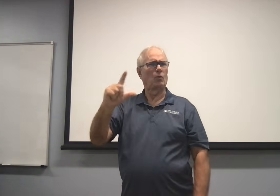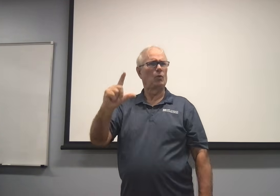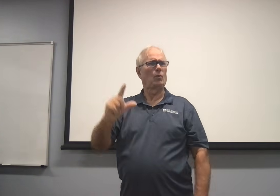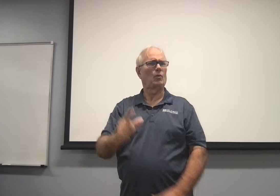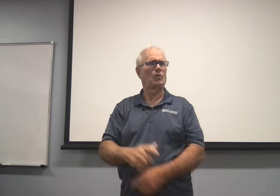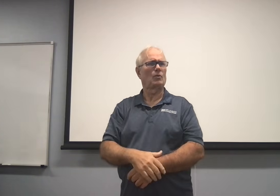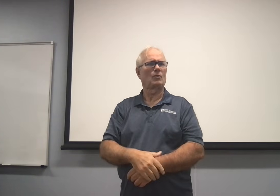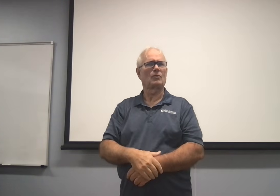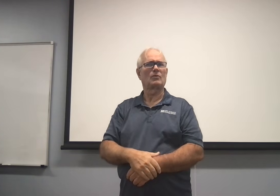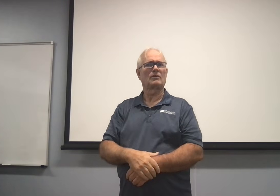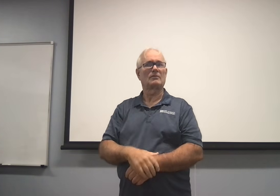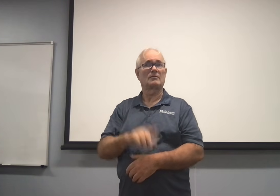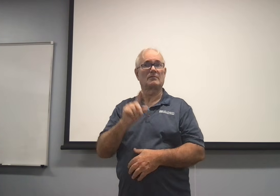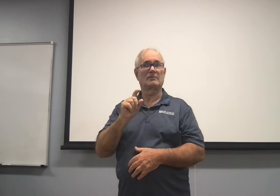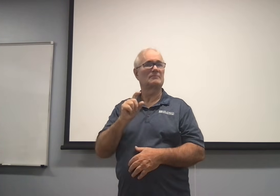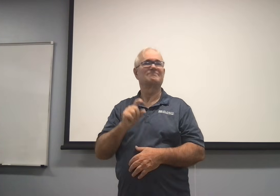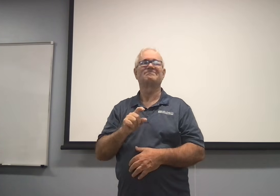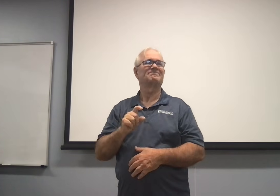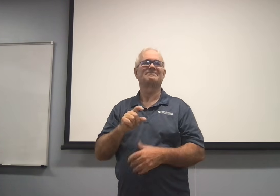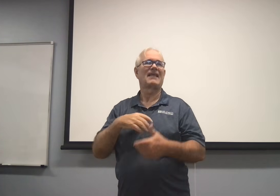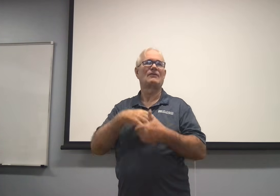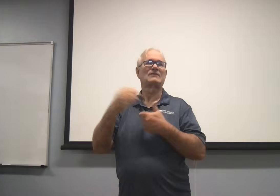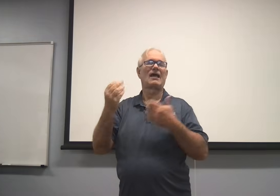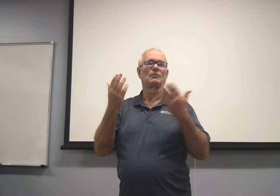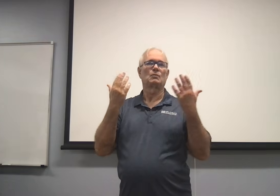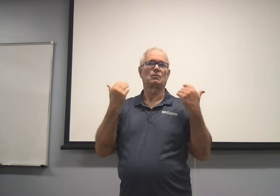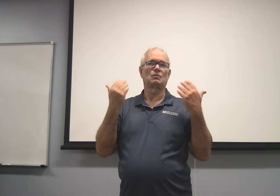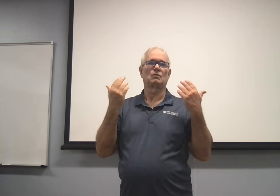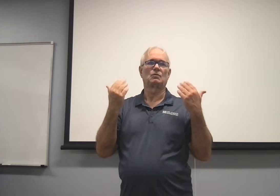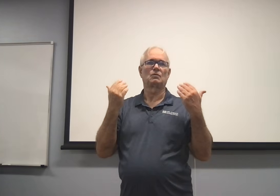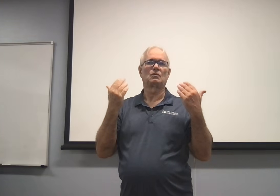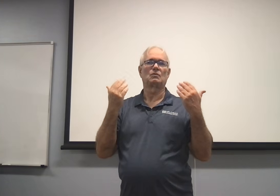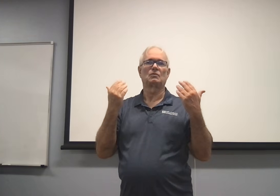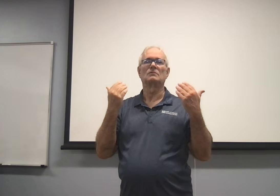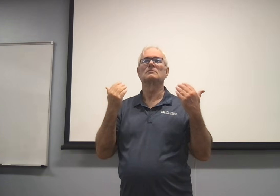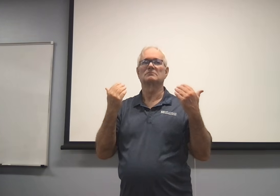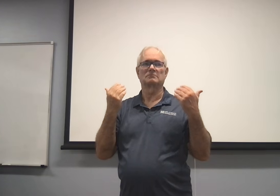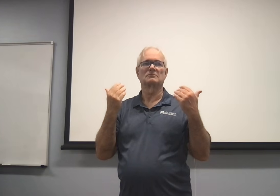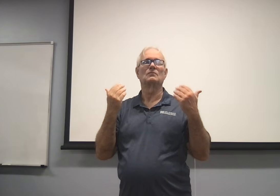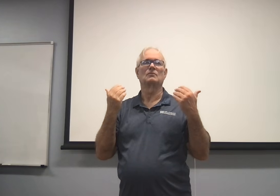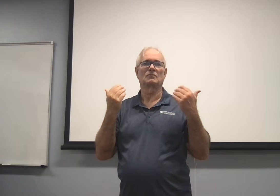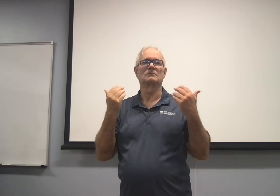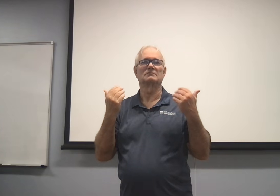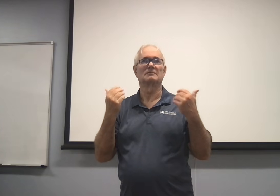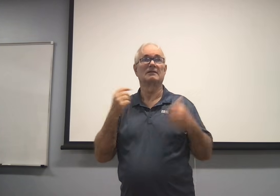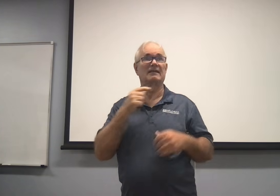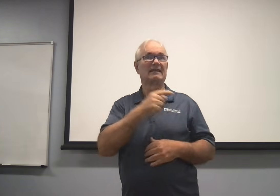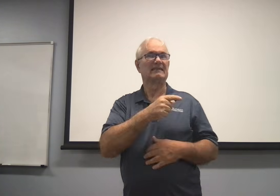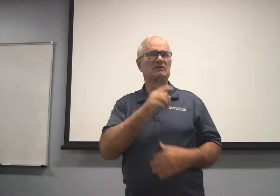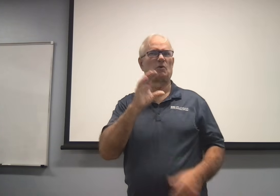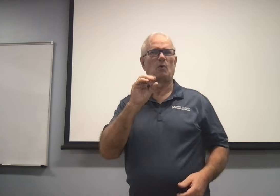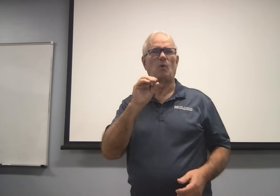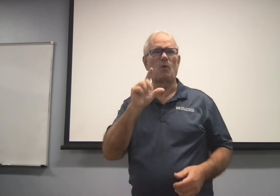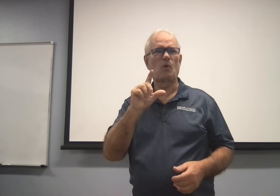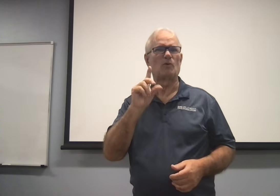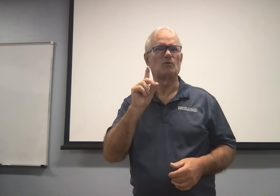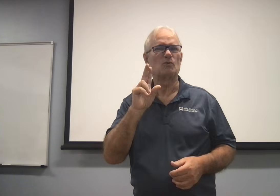If I would say, oh, outside it's cool. No, I would say outside is cool, like this. I'm like, oh,